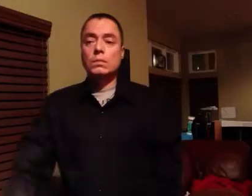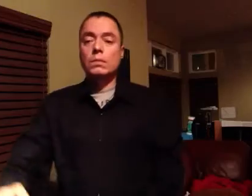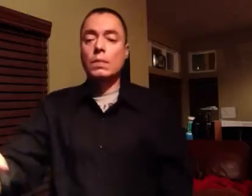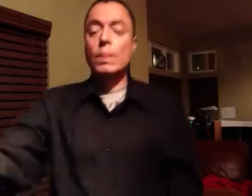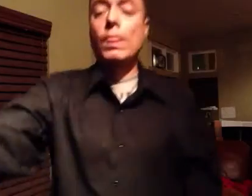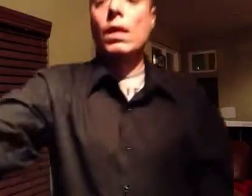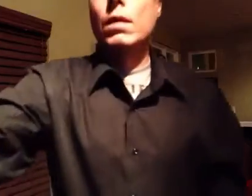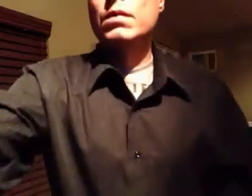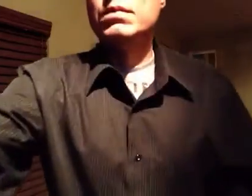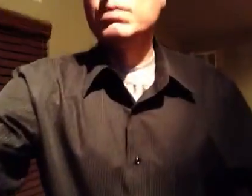Go